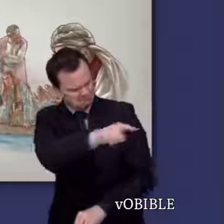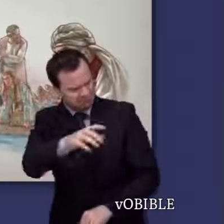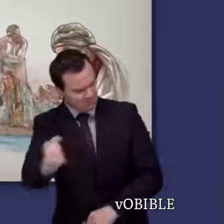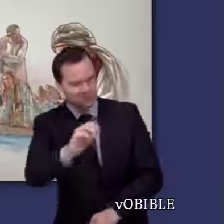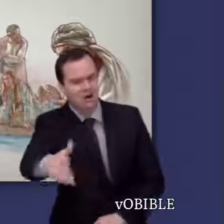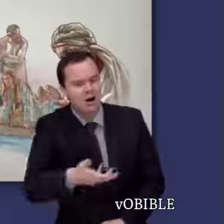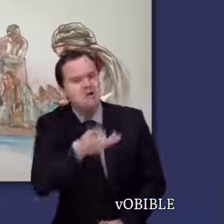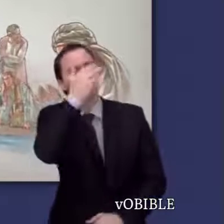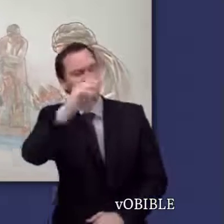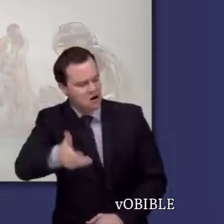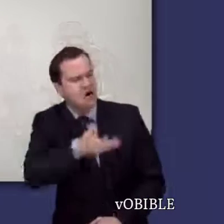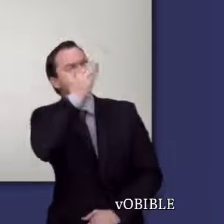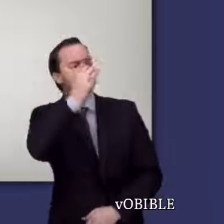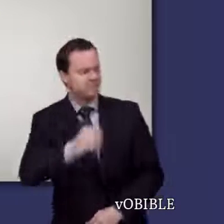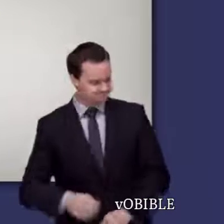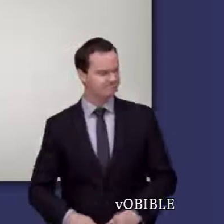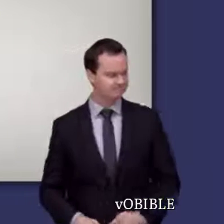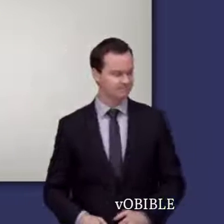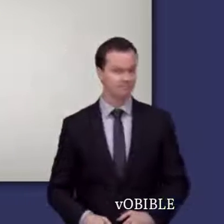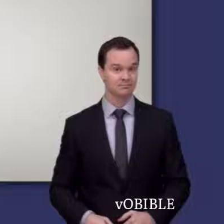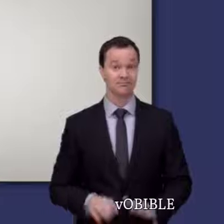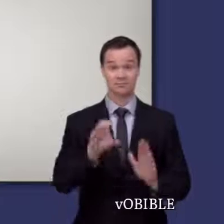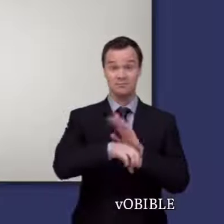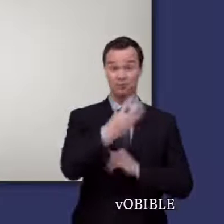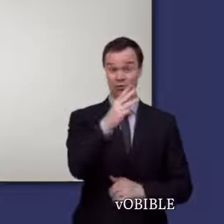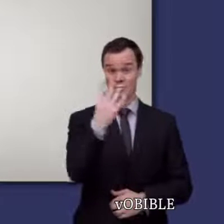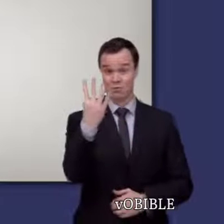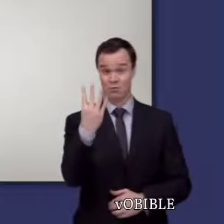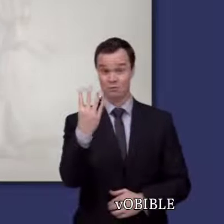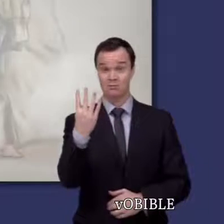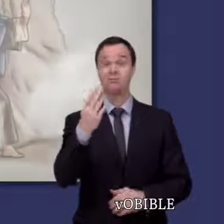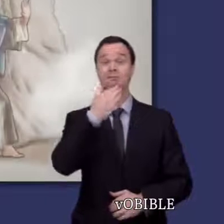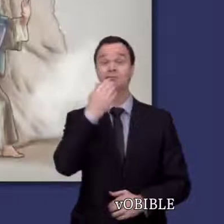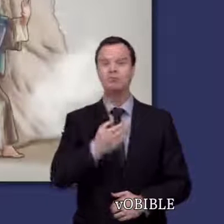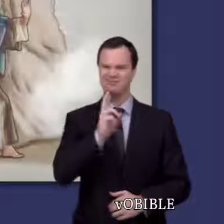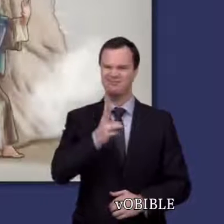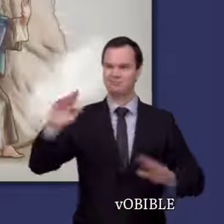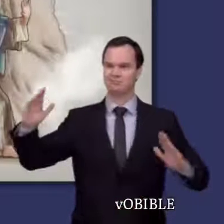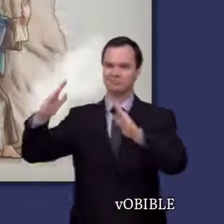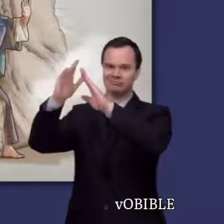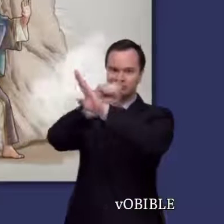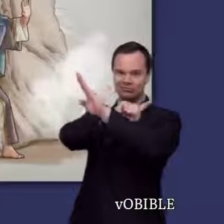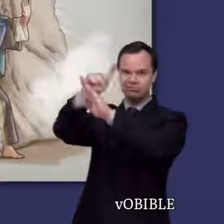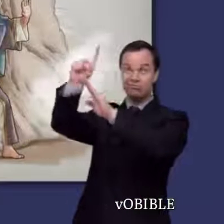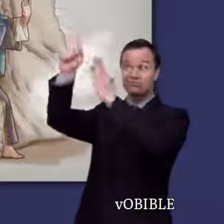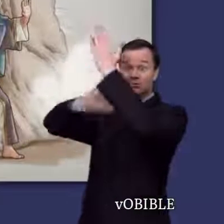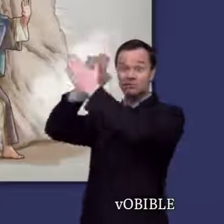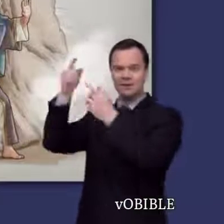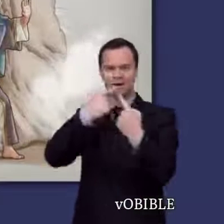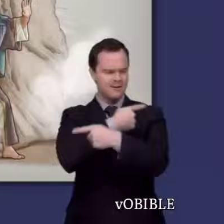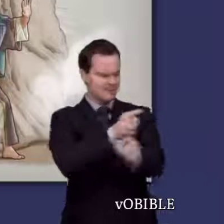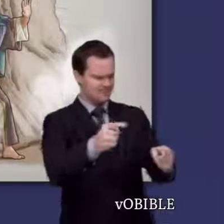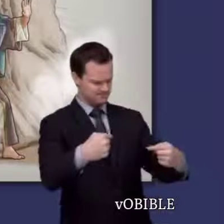makes the Israelites drink it. In chapter 34, Moses, again on Mount Sinai, hears